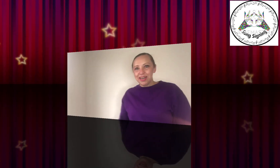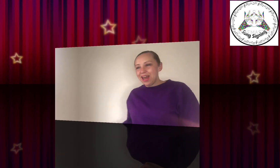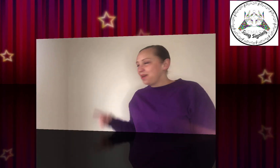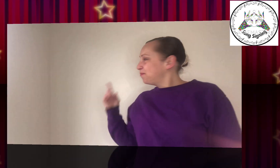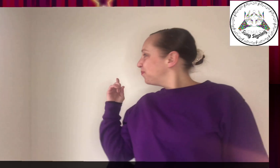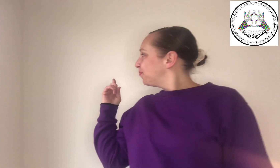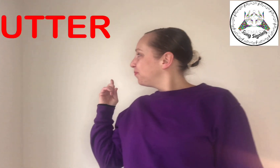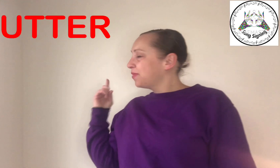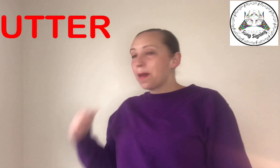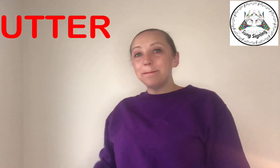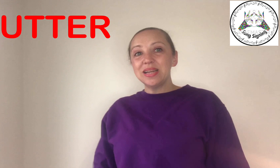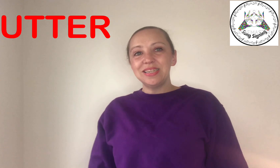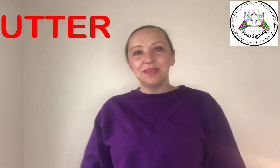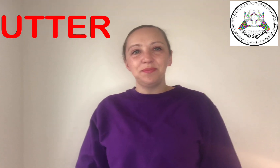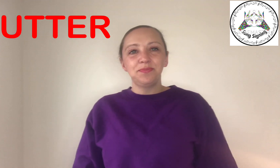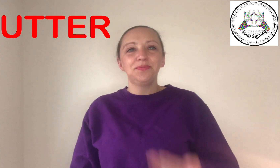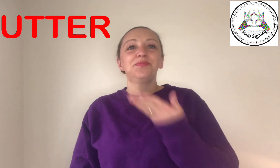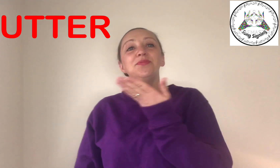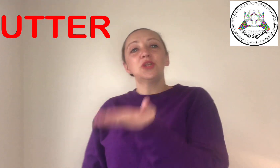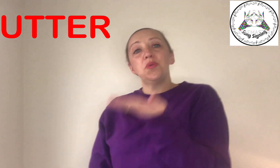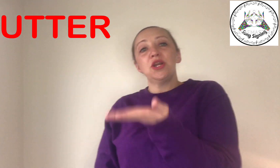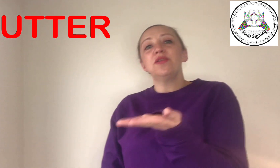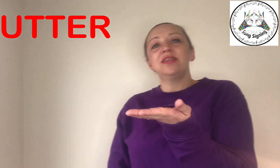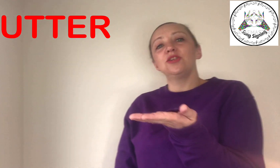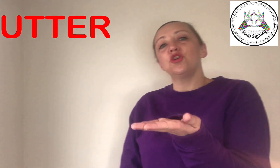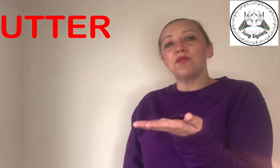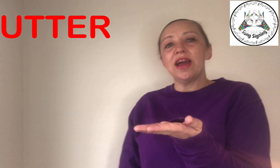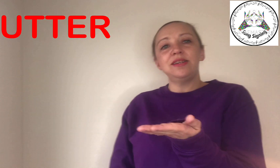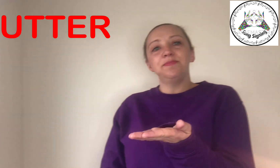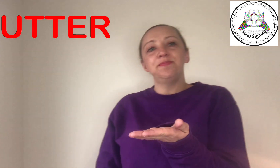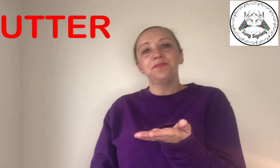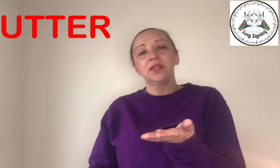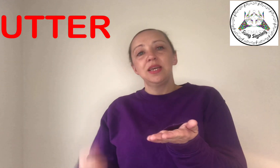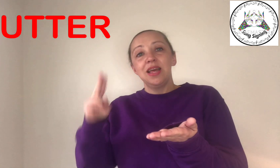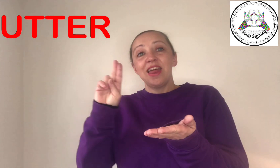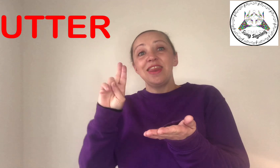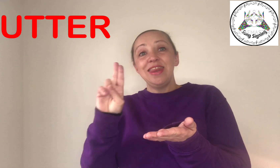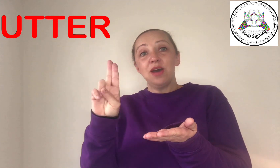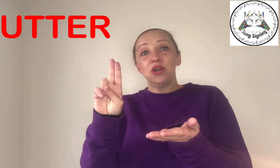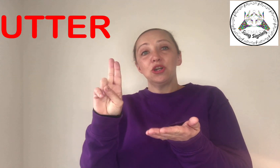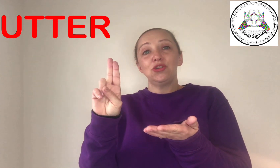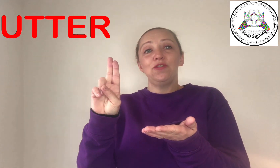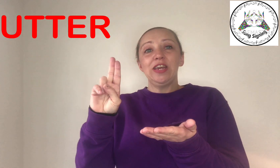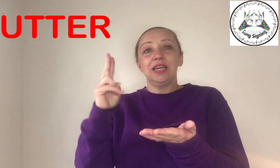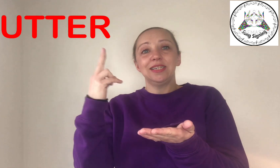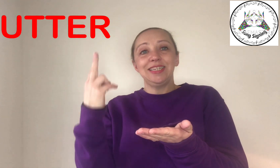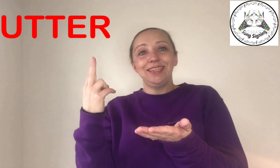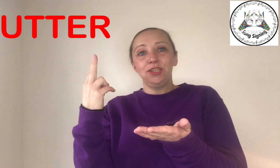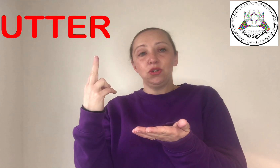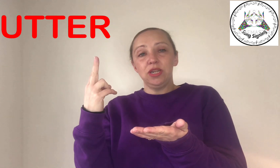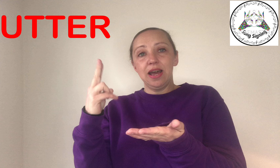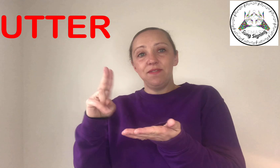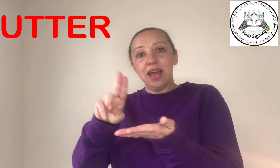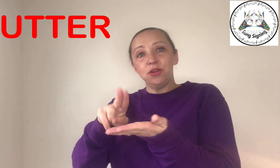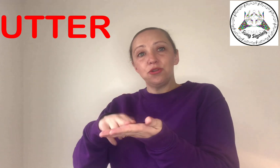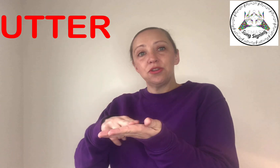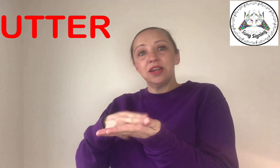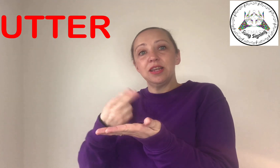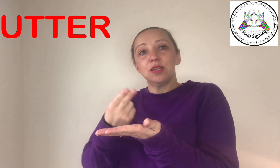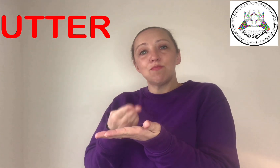Okay, butter. So we know this is your bread. Now you've got 2 fingers, this is your knife, and you're just gonna